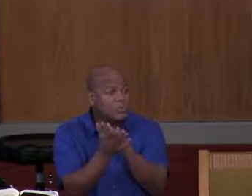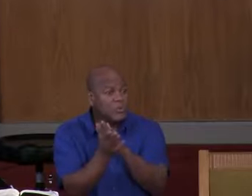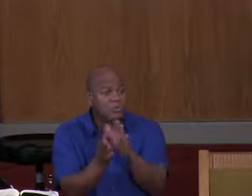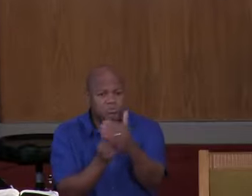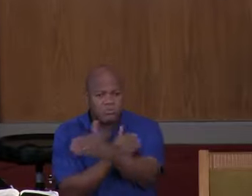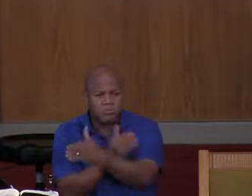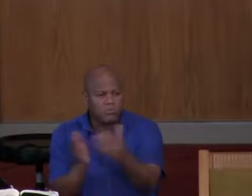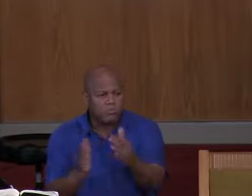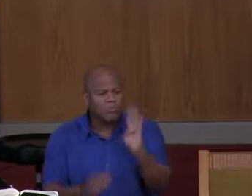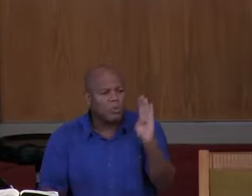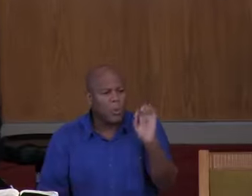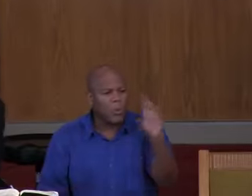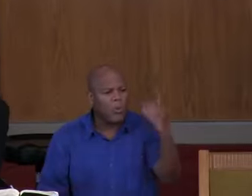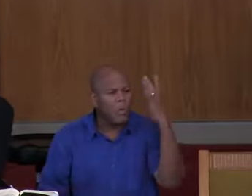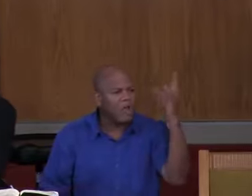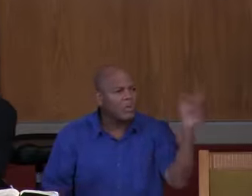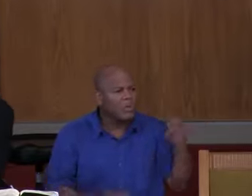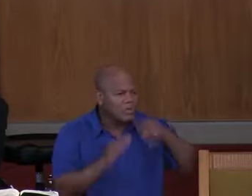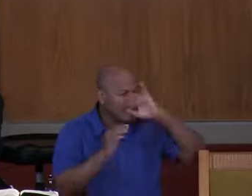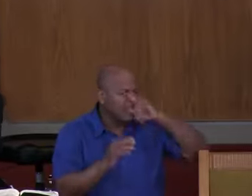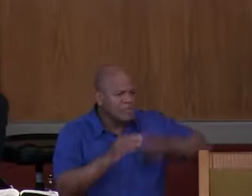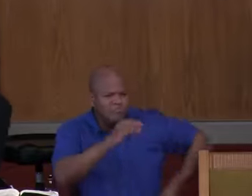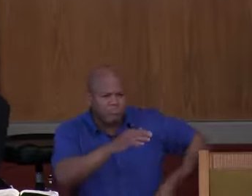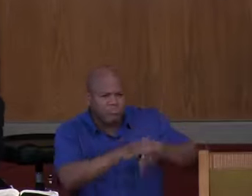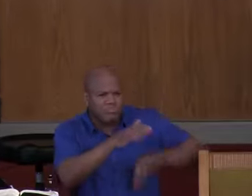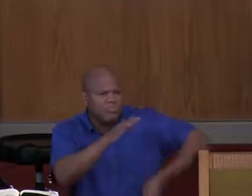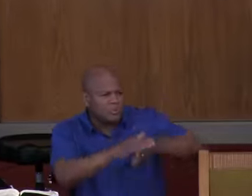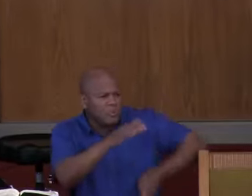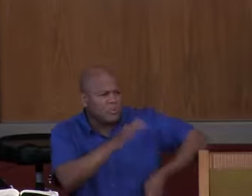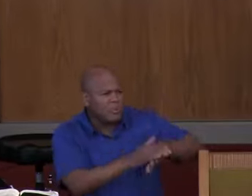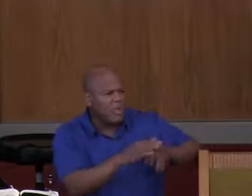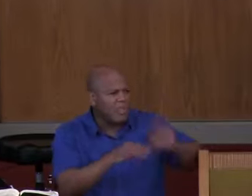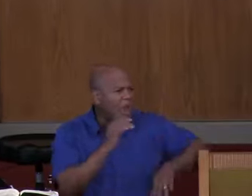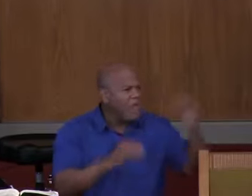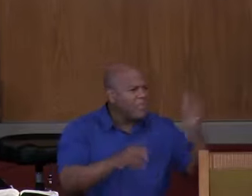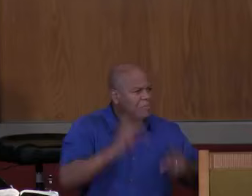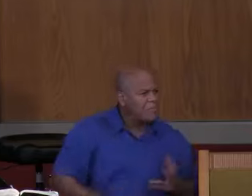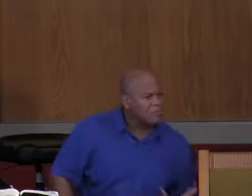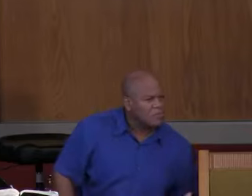board. Why? Because your kids are being suspended at a disproportionate rate than other people.